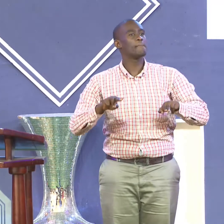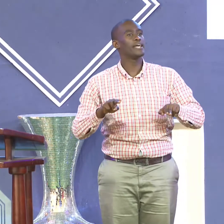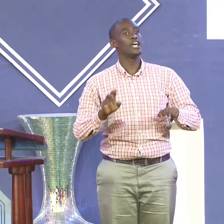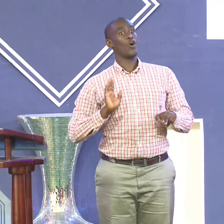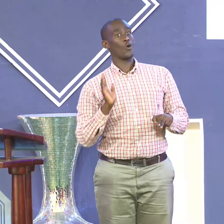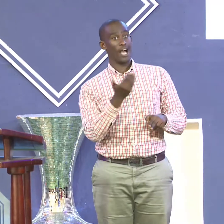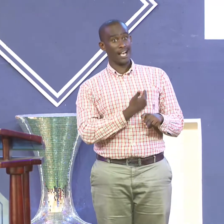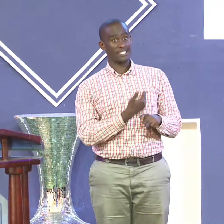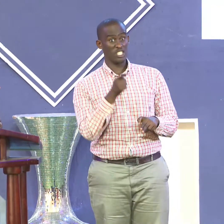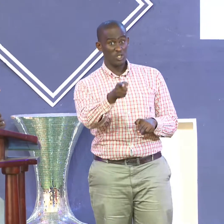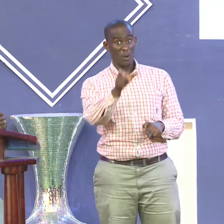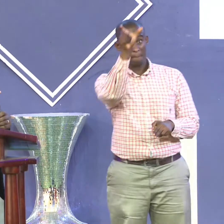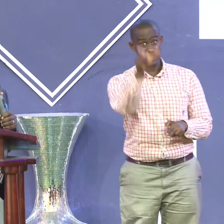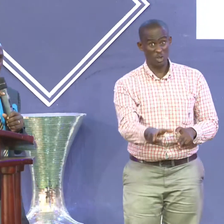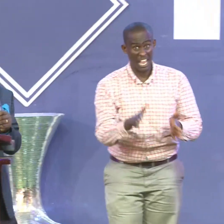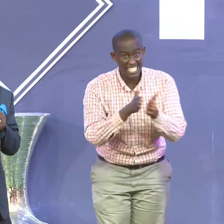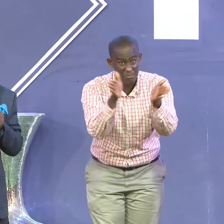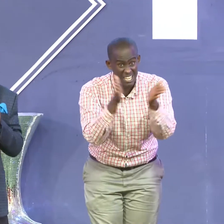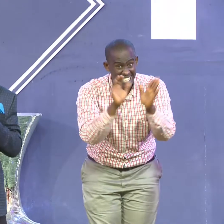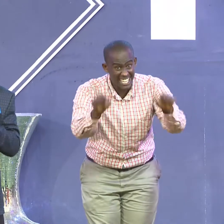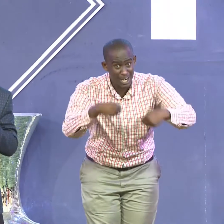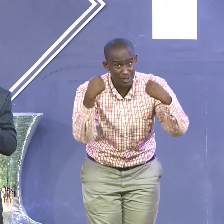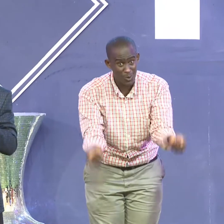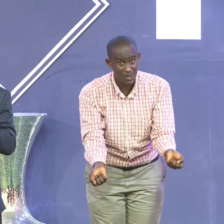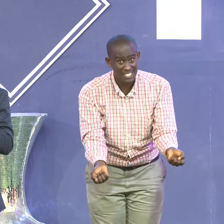in us. You can't explain